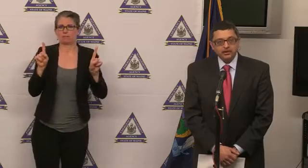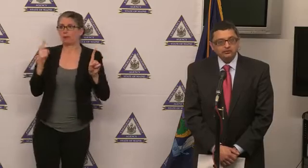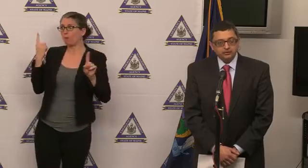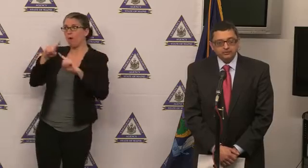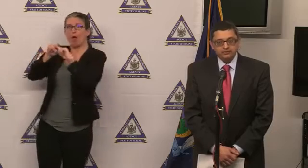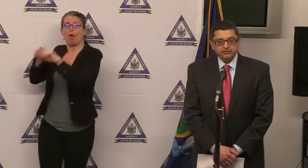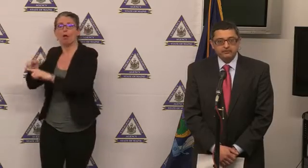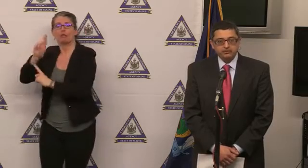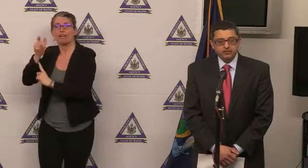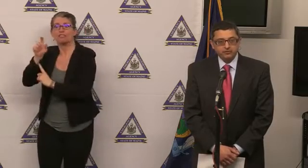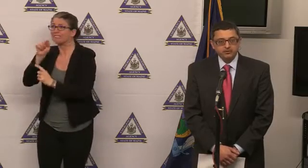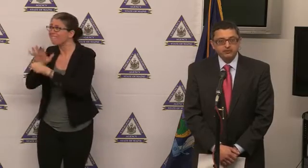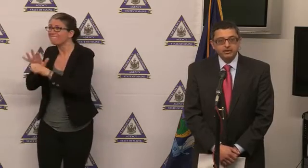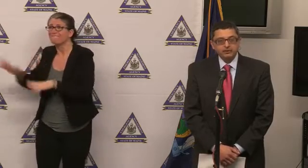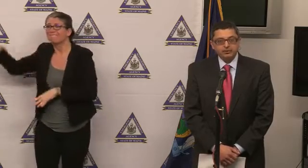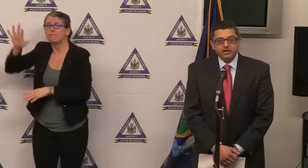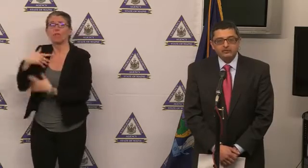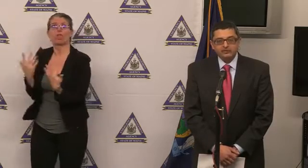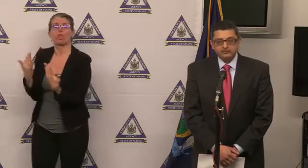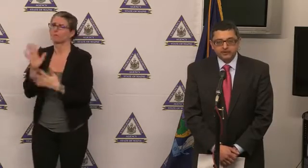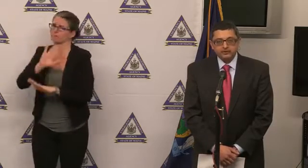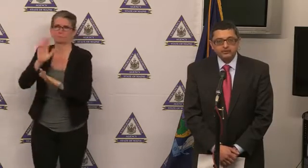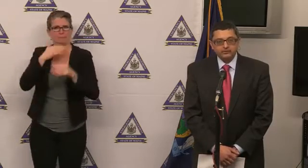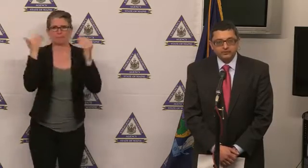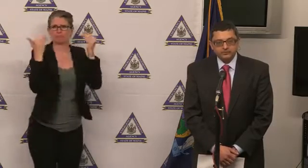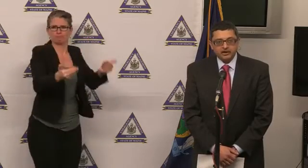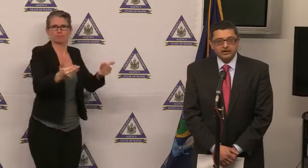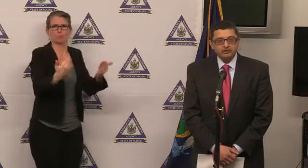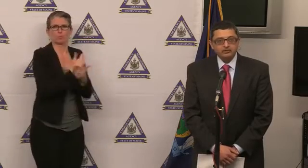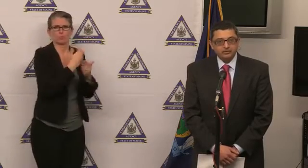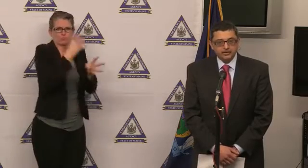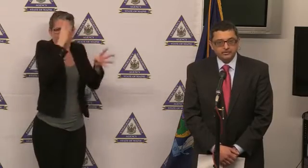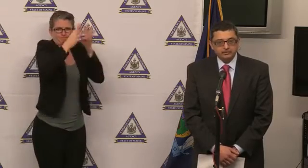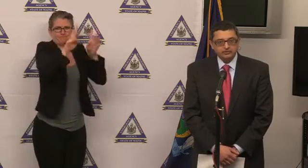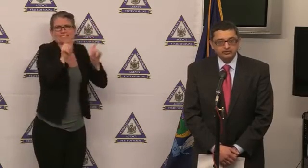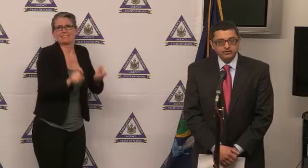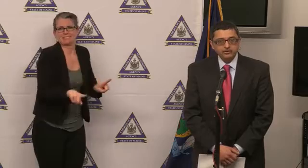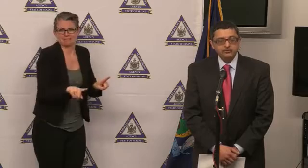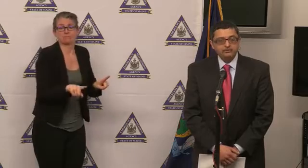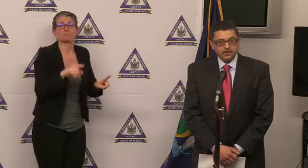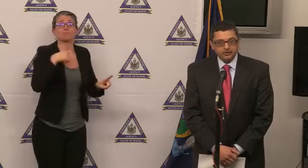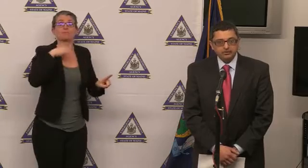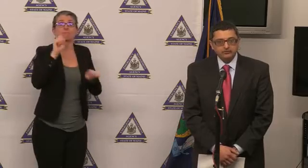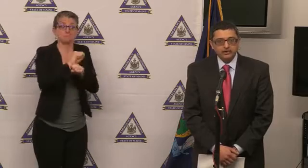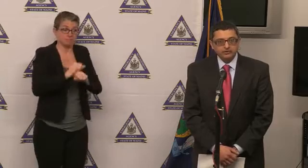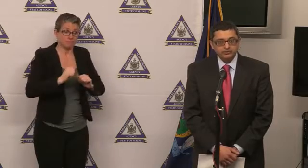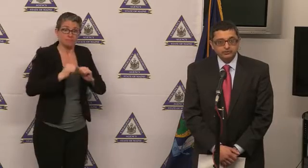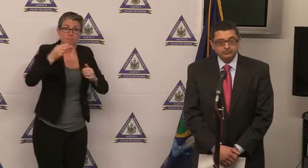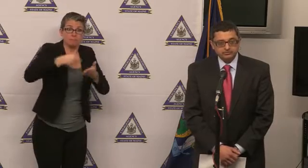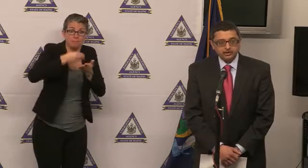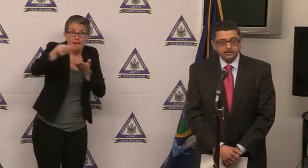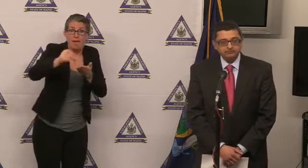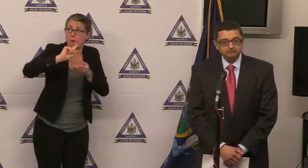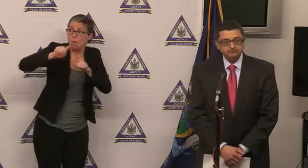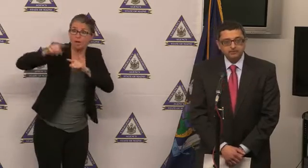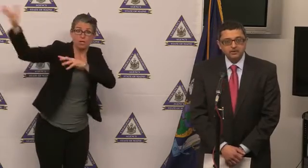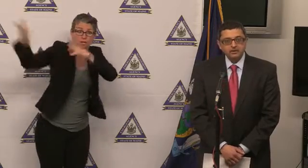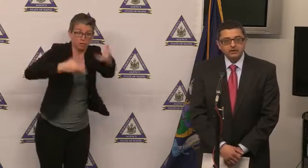new and different piece of equipment will have a steadier supply of reagents, these chemicals that are in short